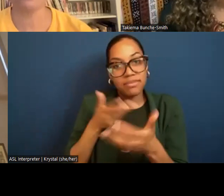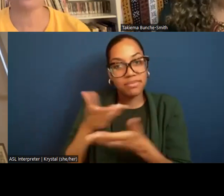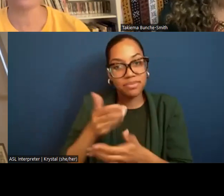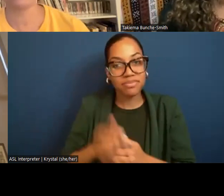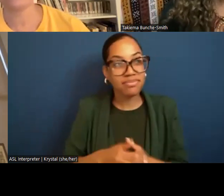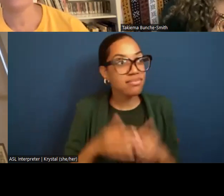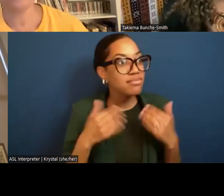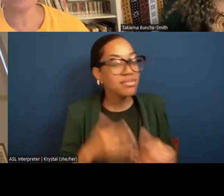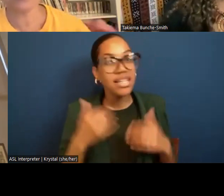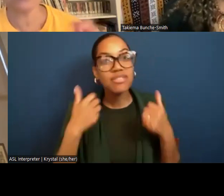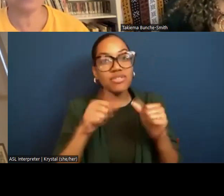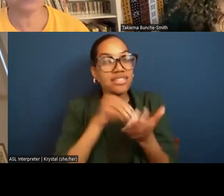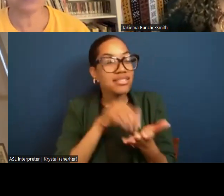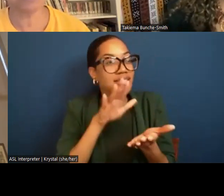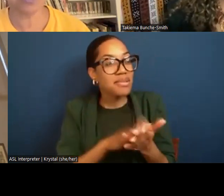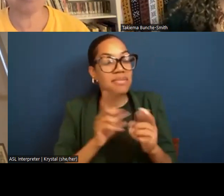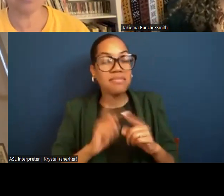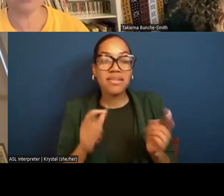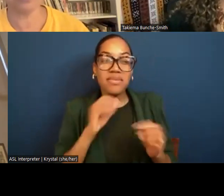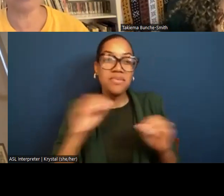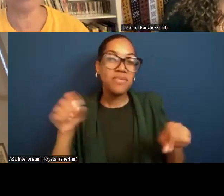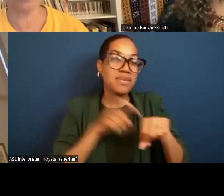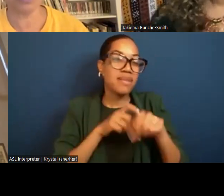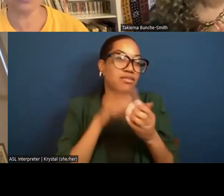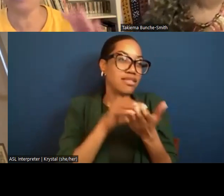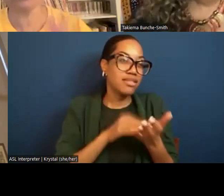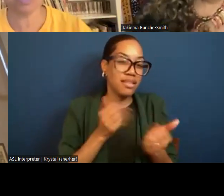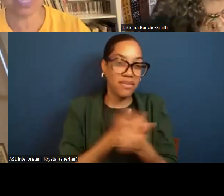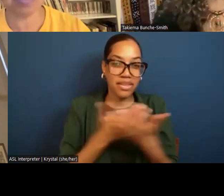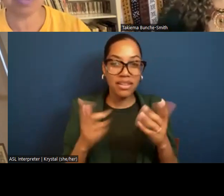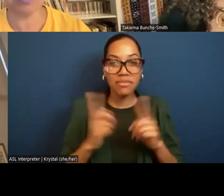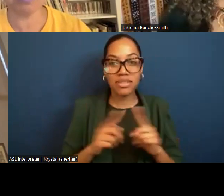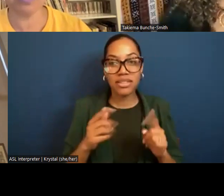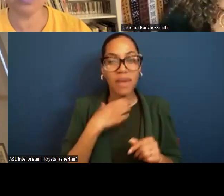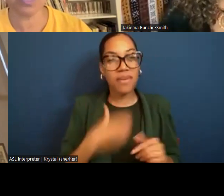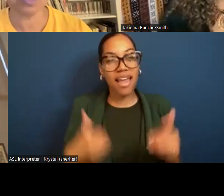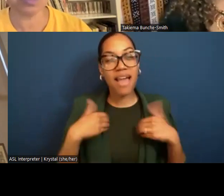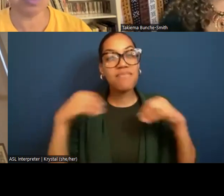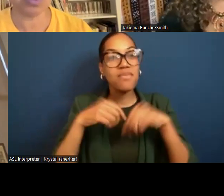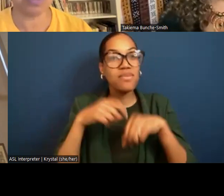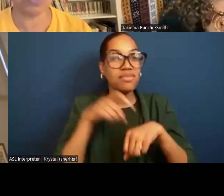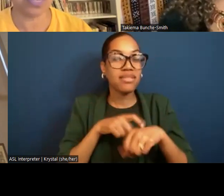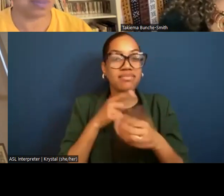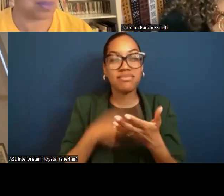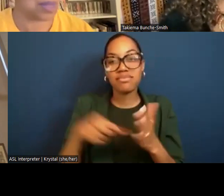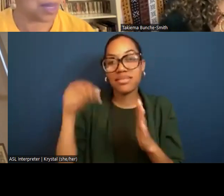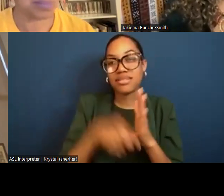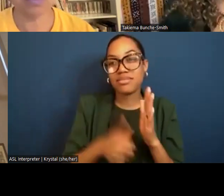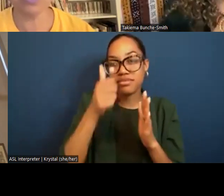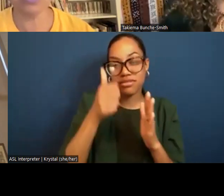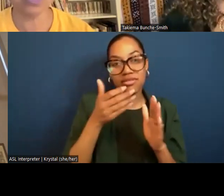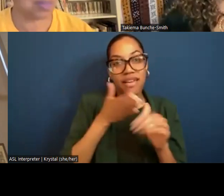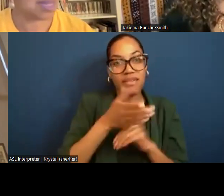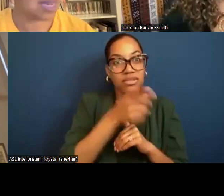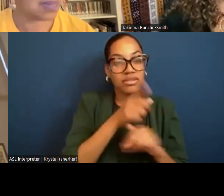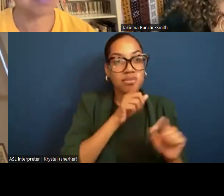notes. But in the interest of time, I wish we had time to, talk a little bit more after each of you, but